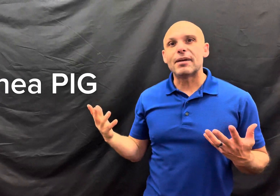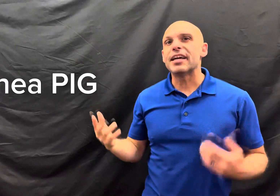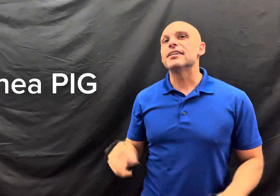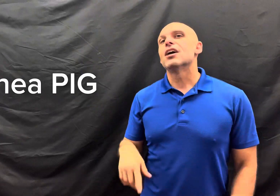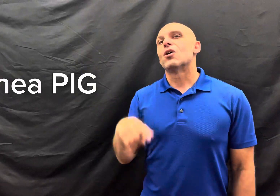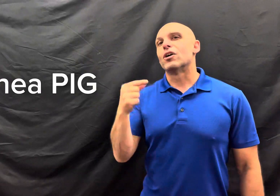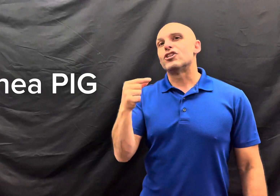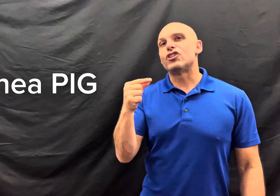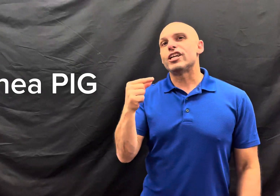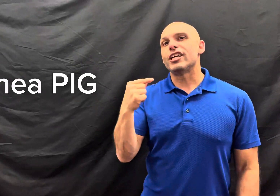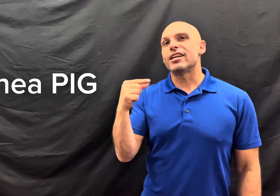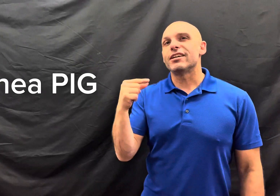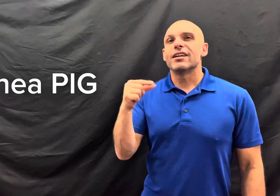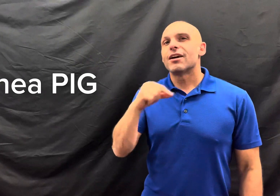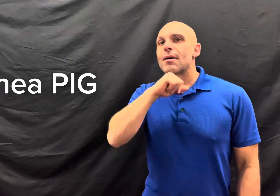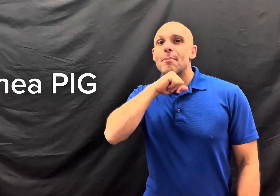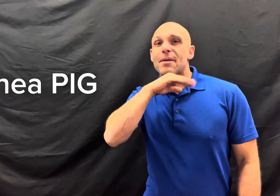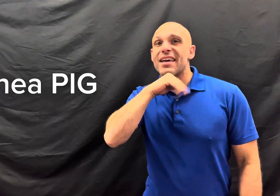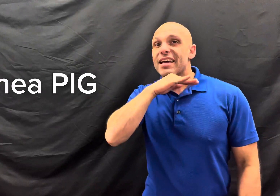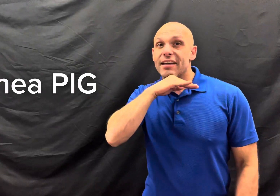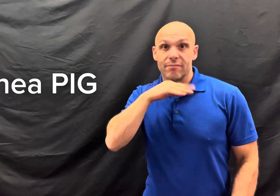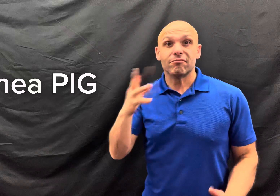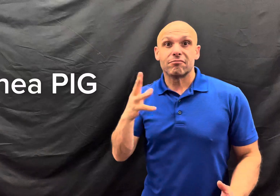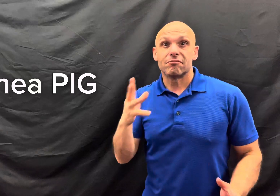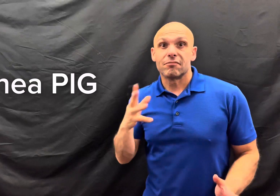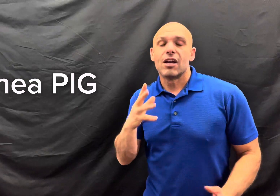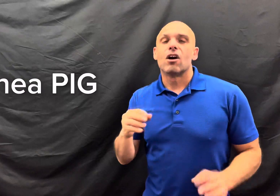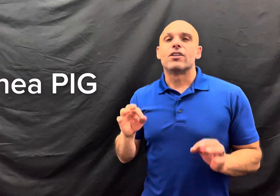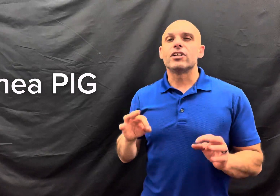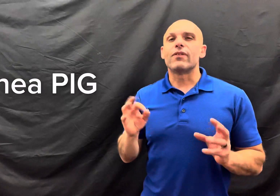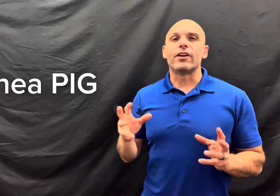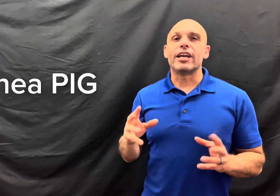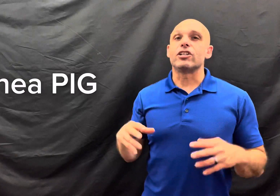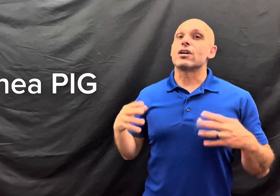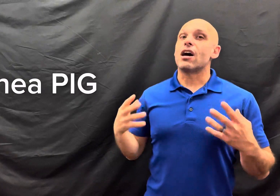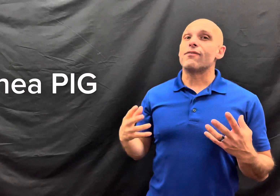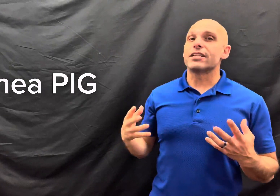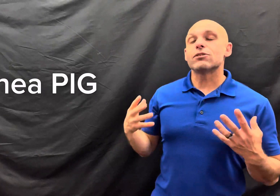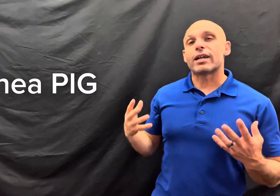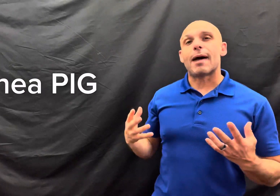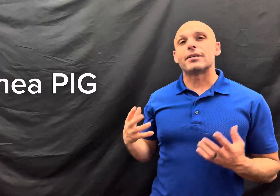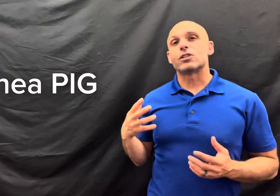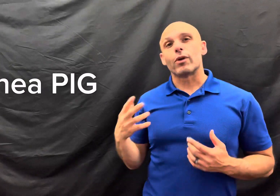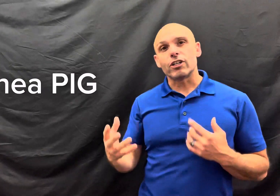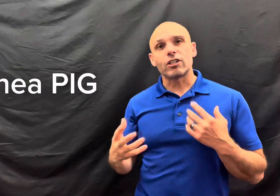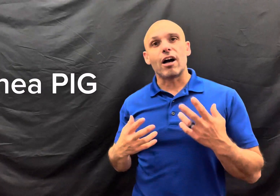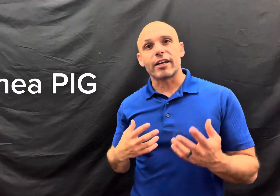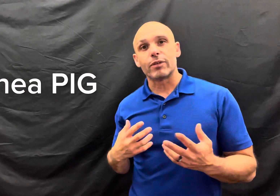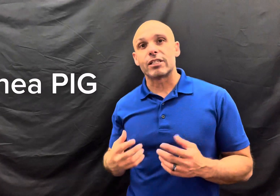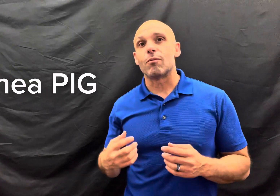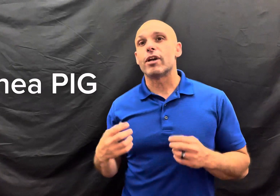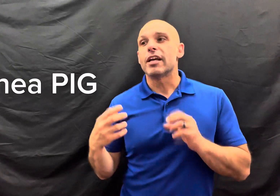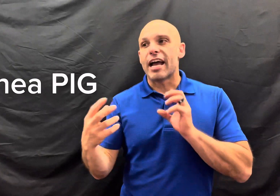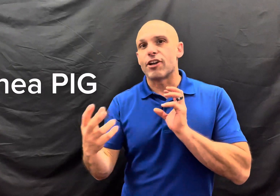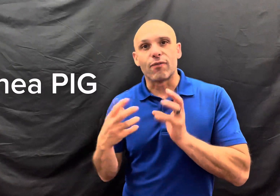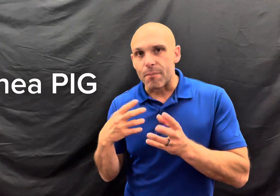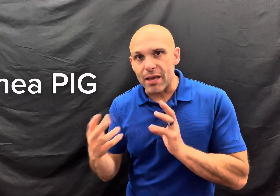pig or G pig. These are variations. Oftentimes what happens is when you're talking with someone and you